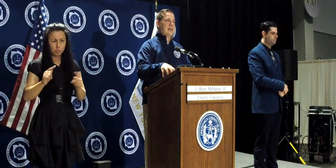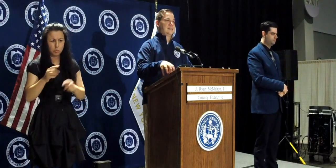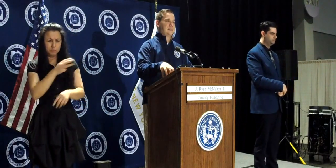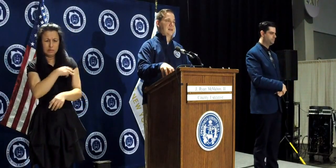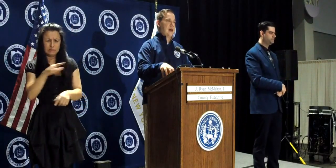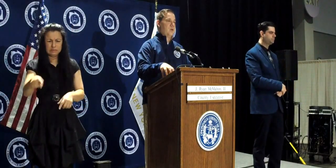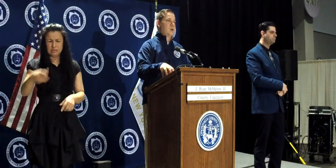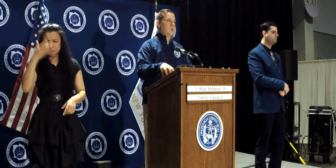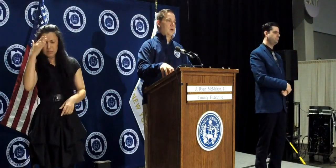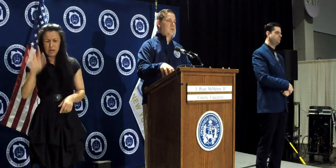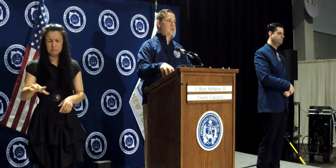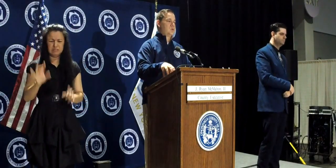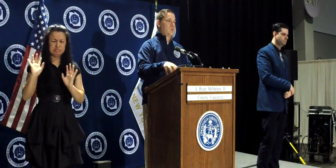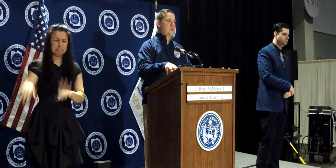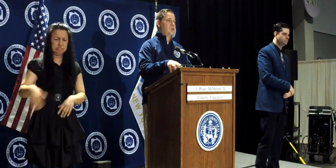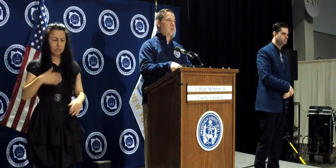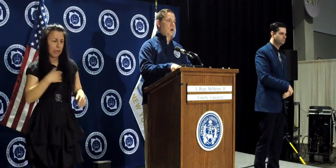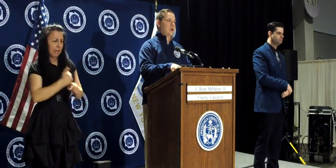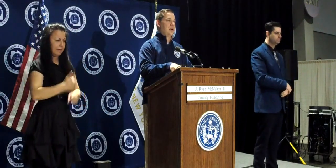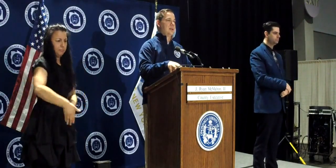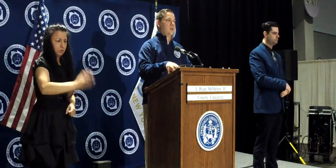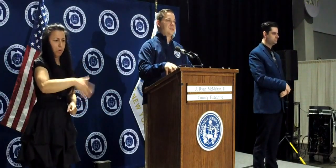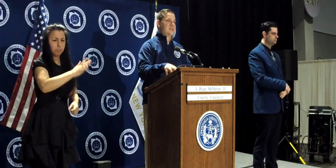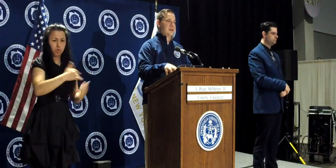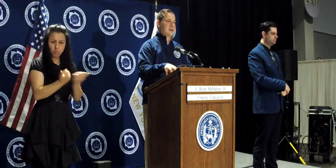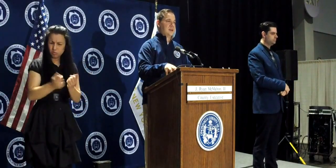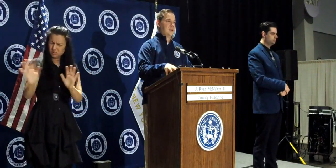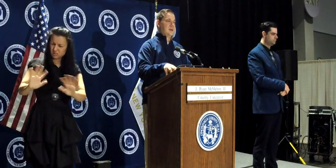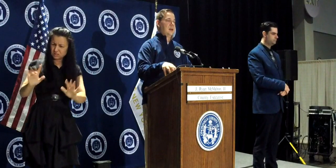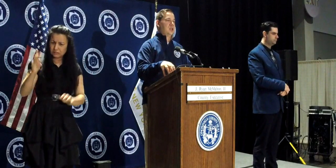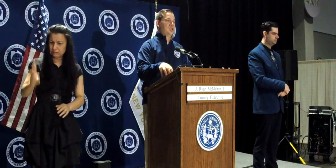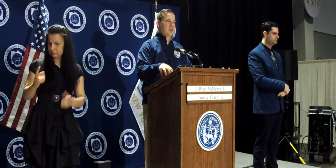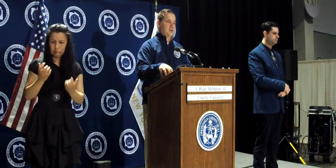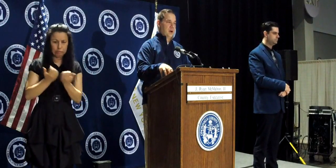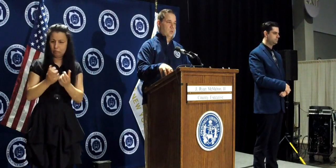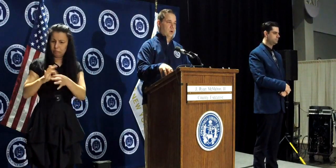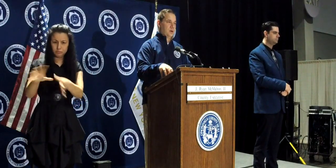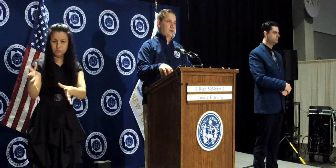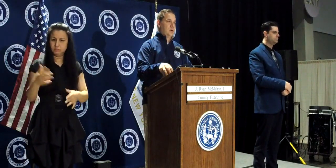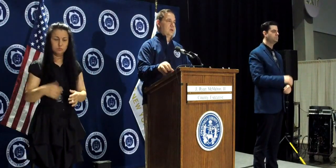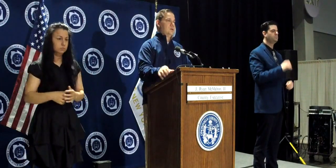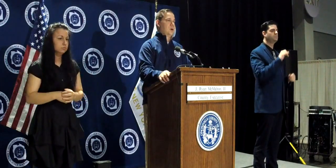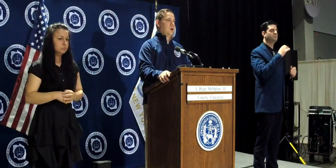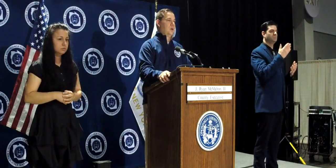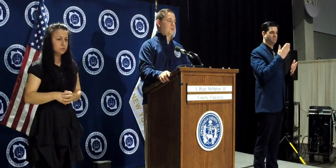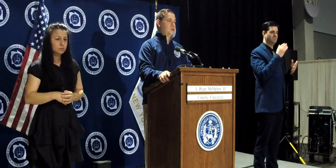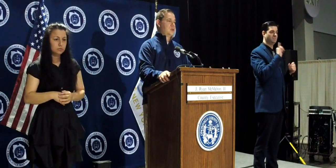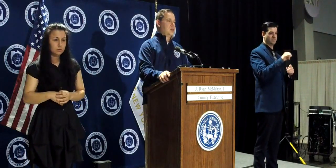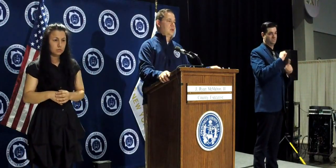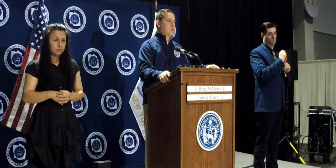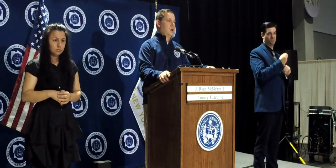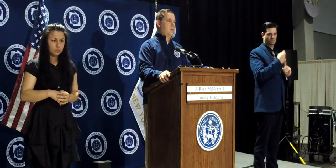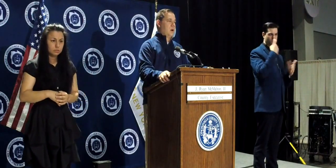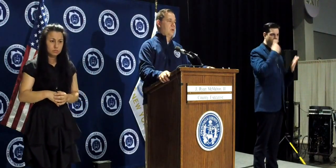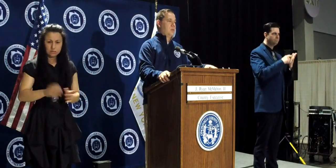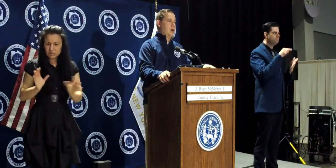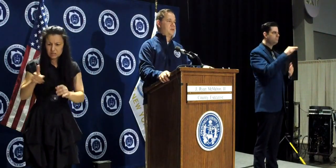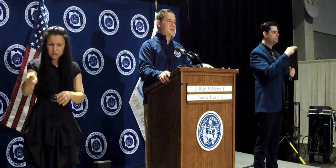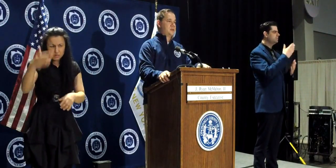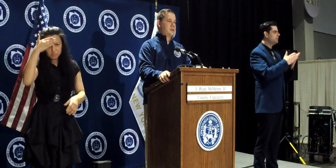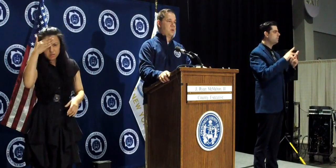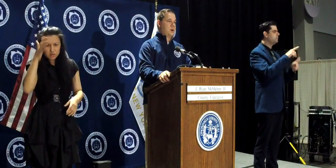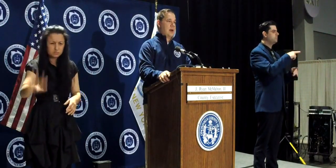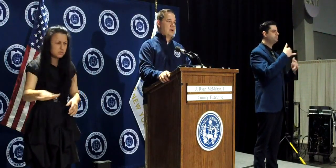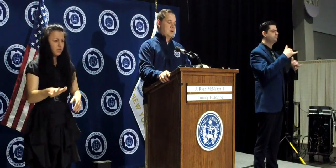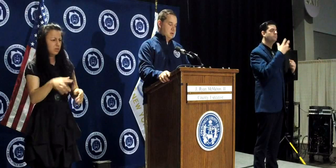demonstrable cases now where individuals went to work and they were sick and they shouldn't have gone to work. So if you're sick, you're worried about what your boss